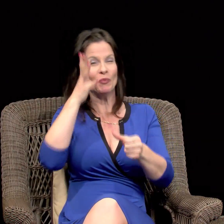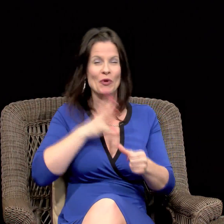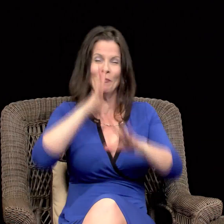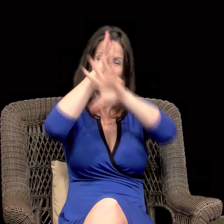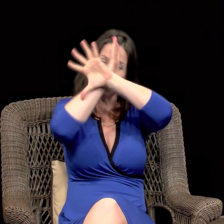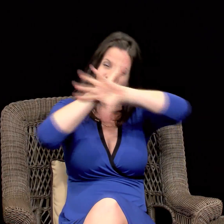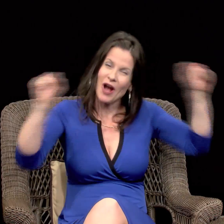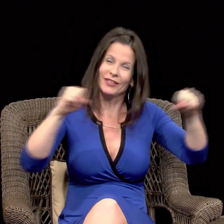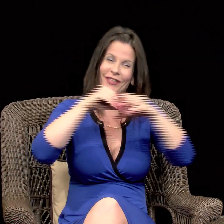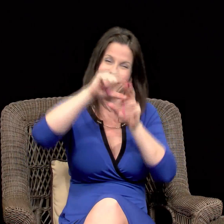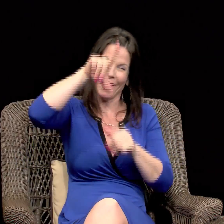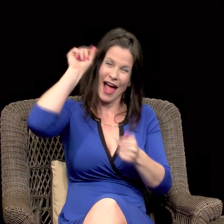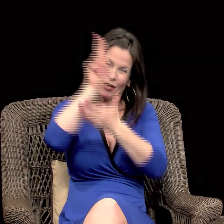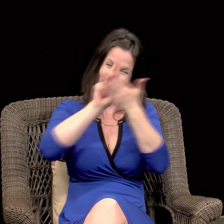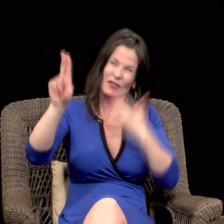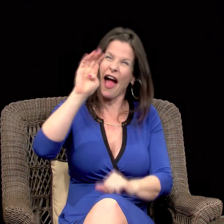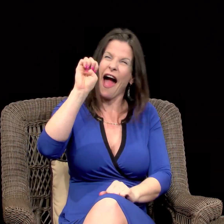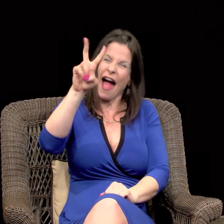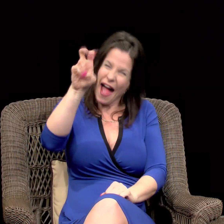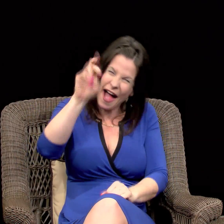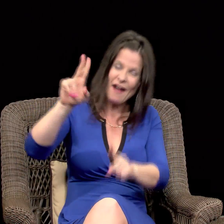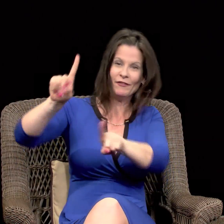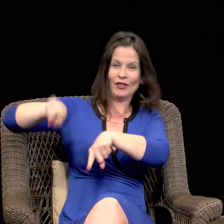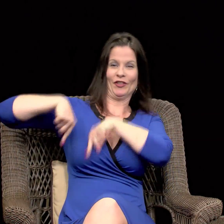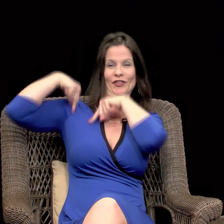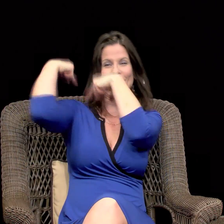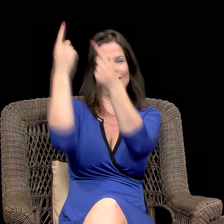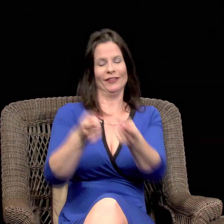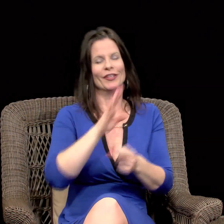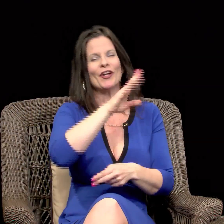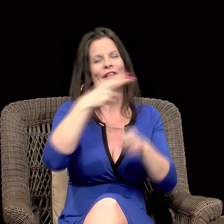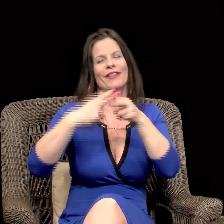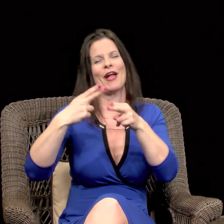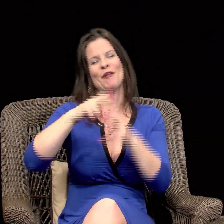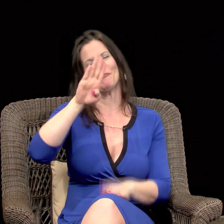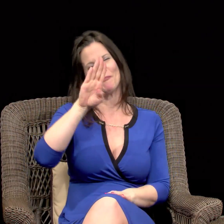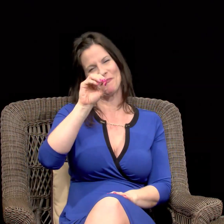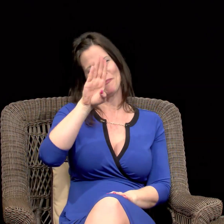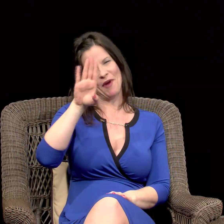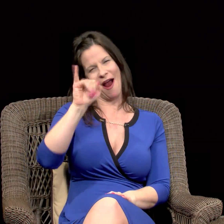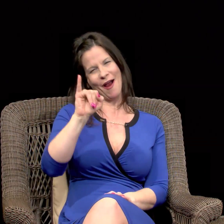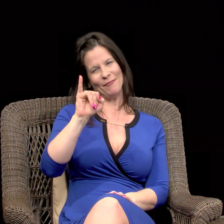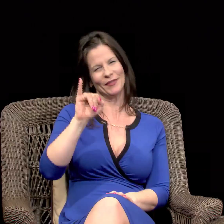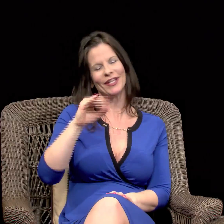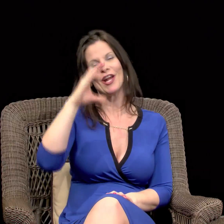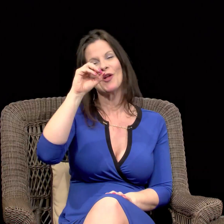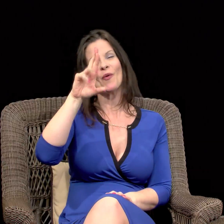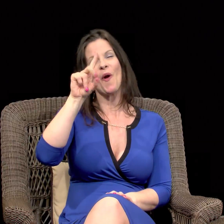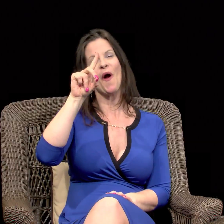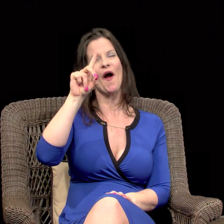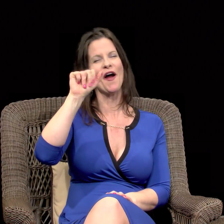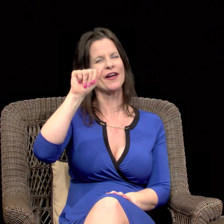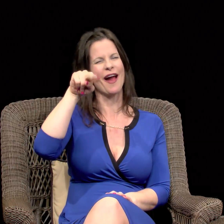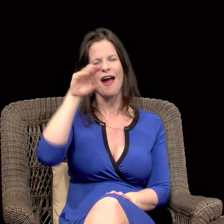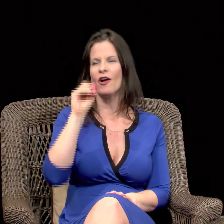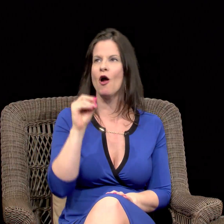the first woman president of Gallaudet University ever since its inception. Her name is